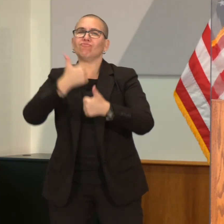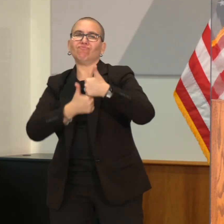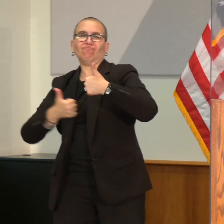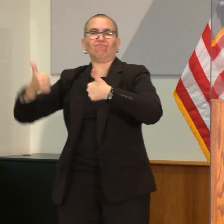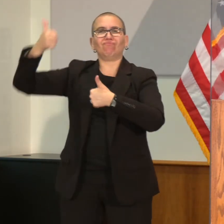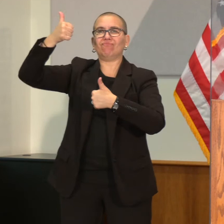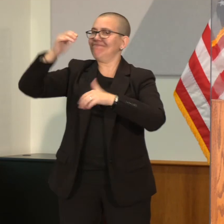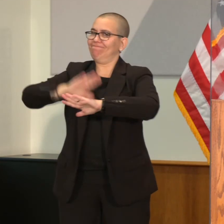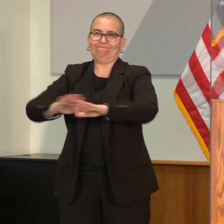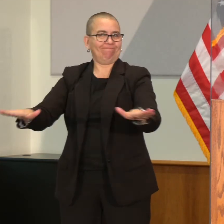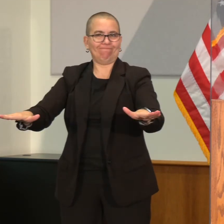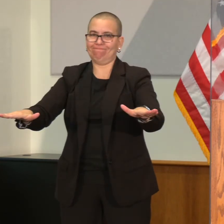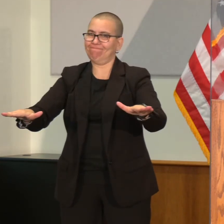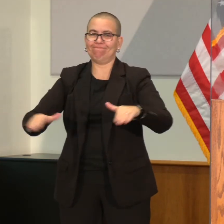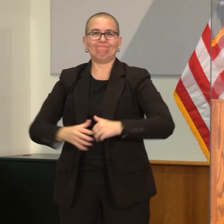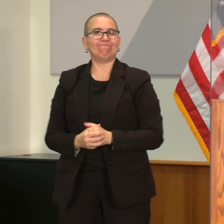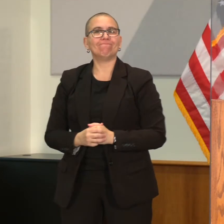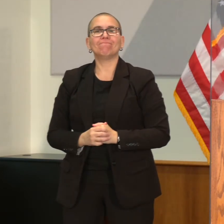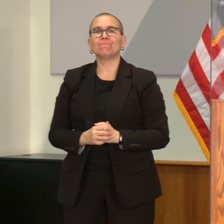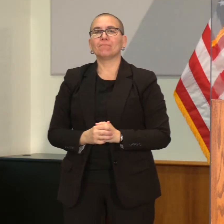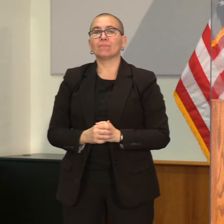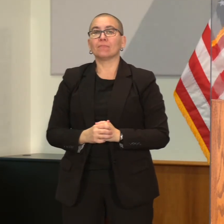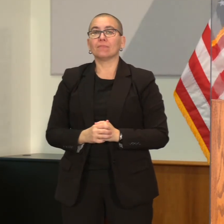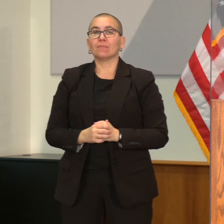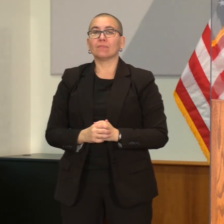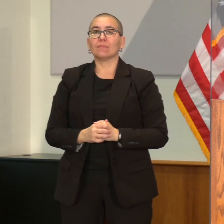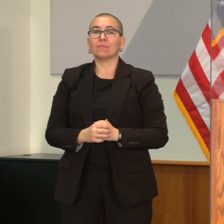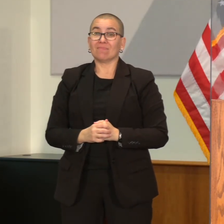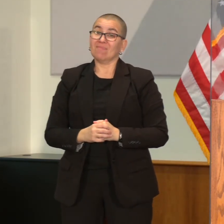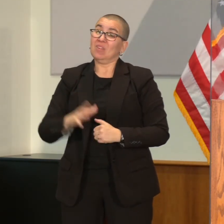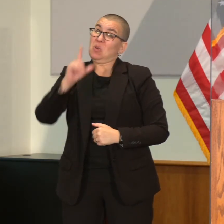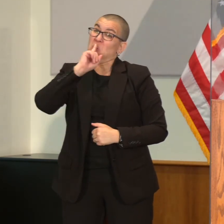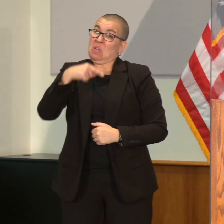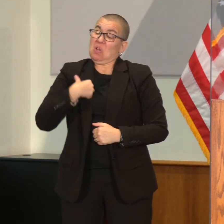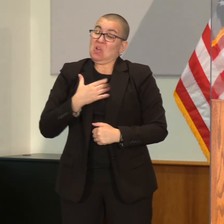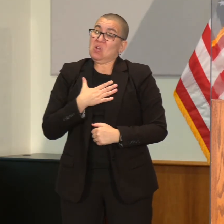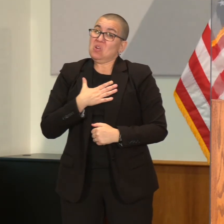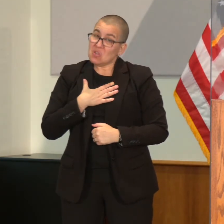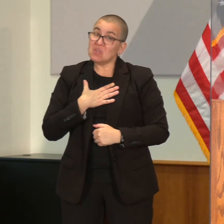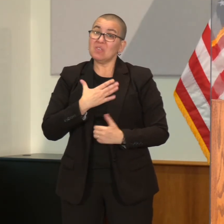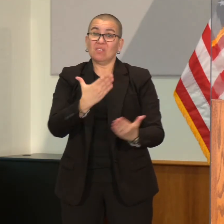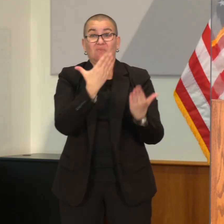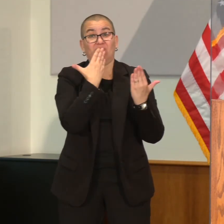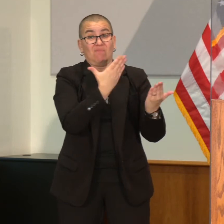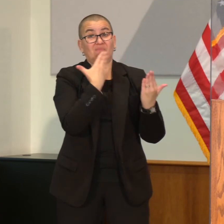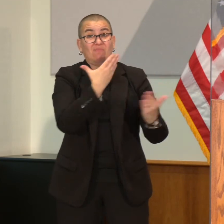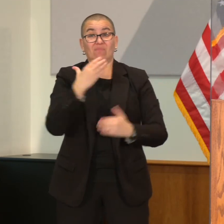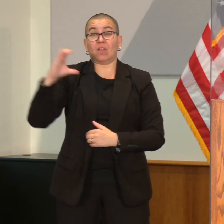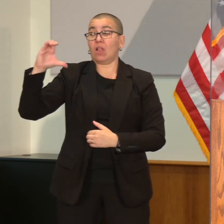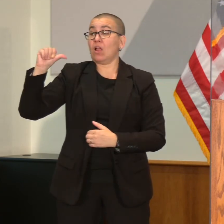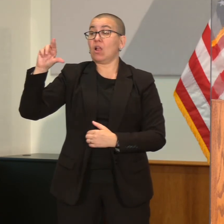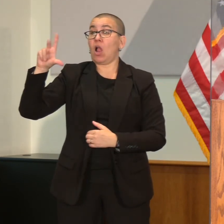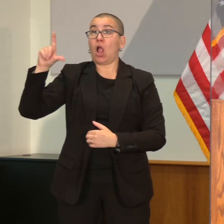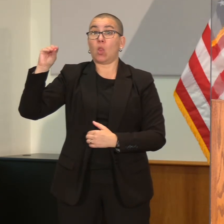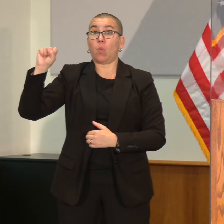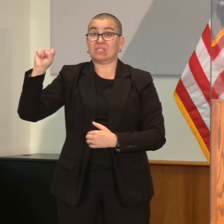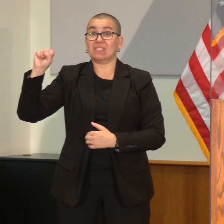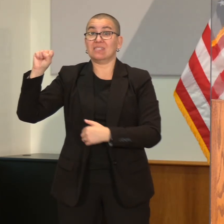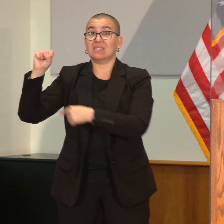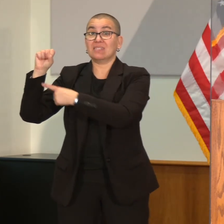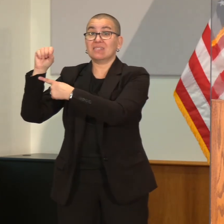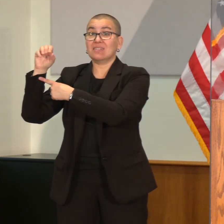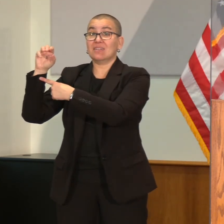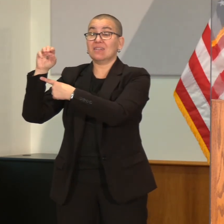I'm grateful to Chair Carlos Mariani, Vice Chair Cedric Frazier, Chair of the Judiciary Committee,